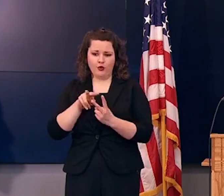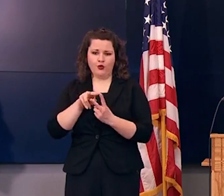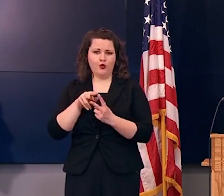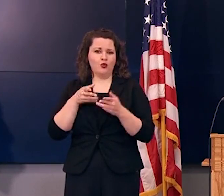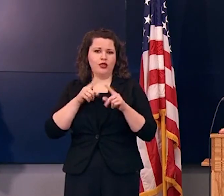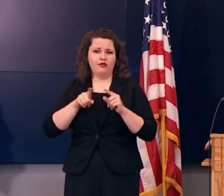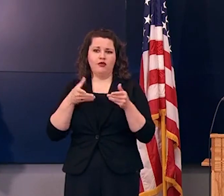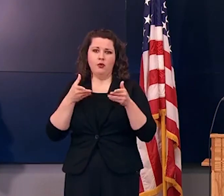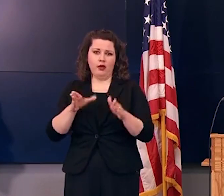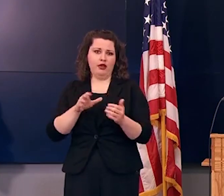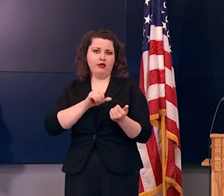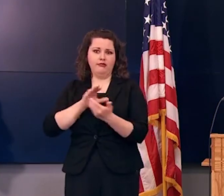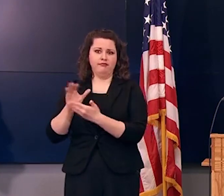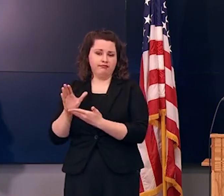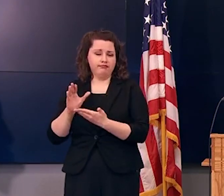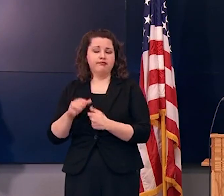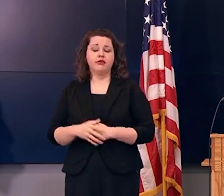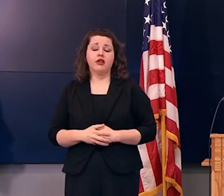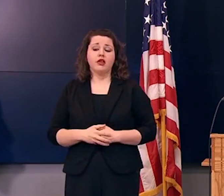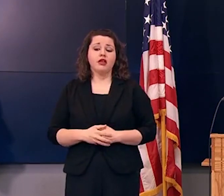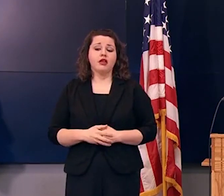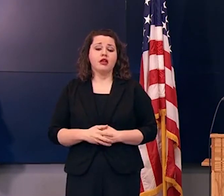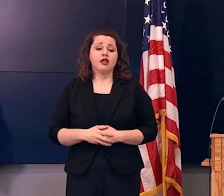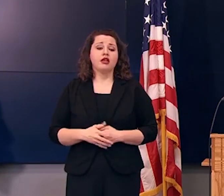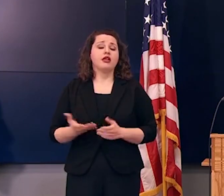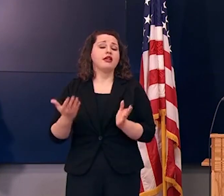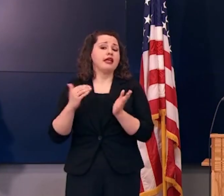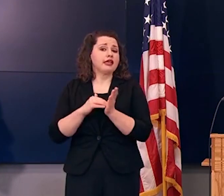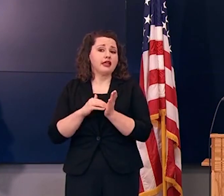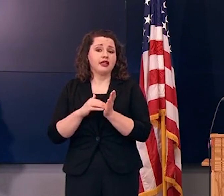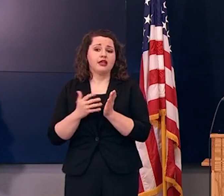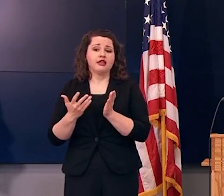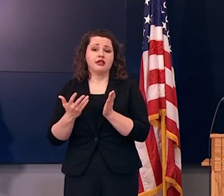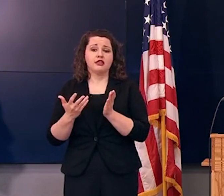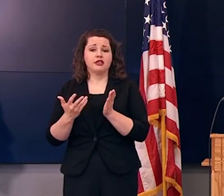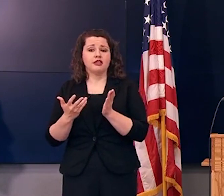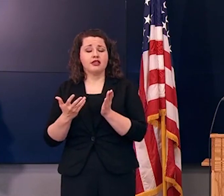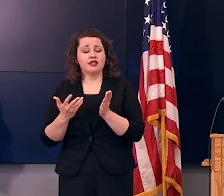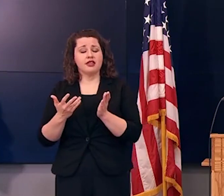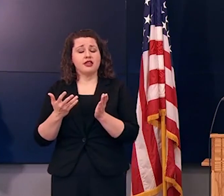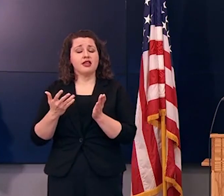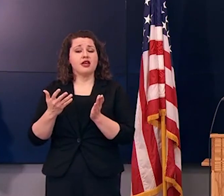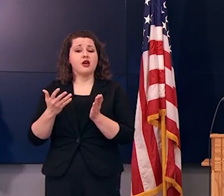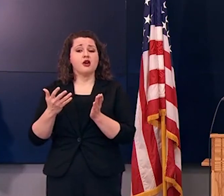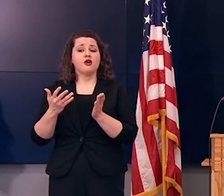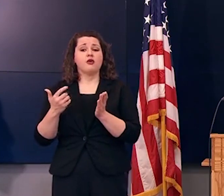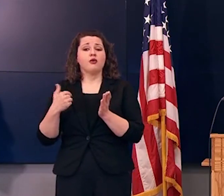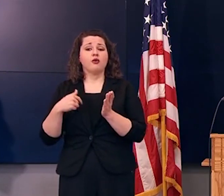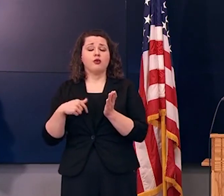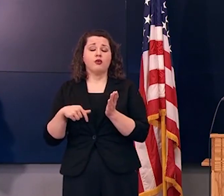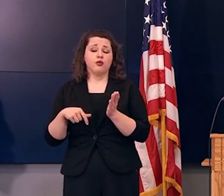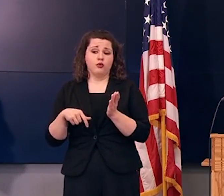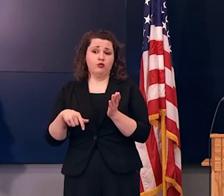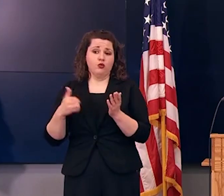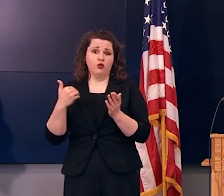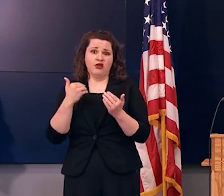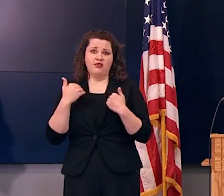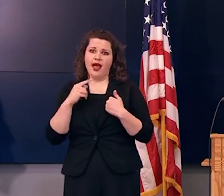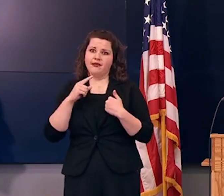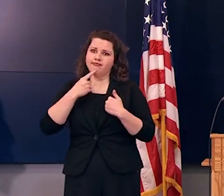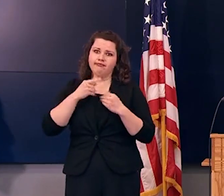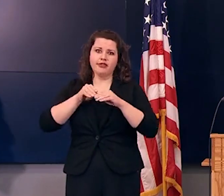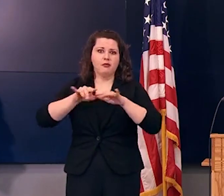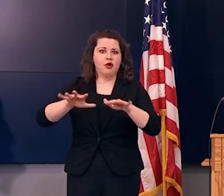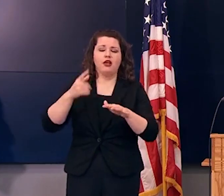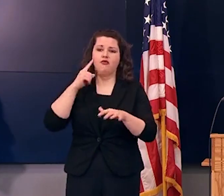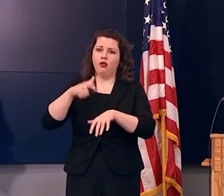different ways that we approach that. And again, you know, we have been in substantial spreads for quite